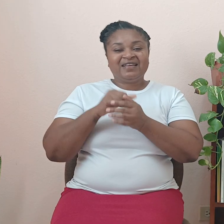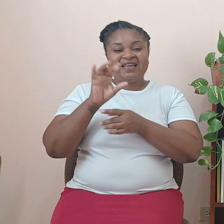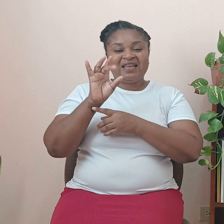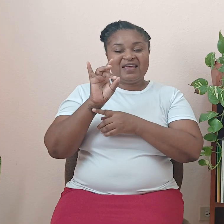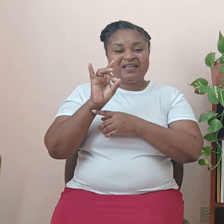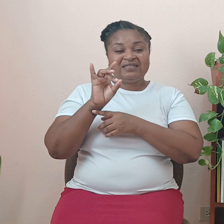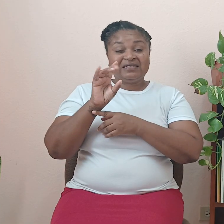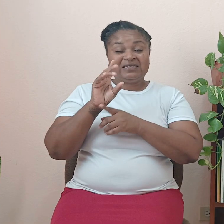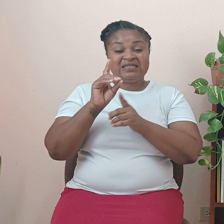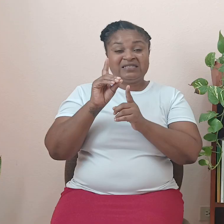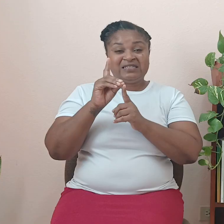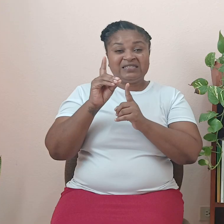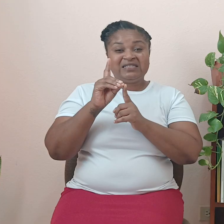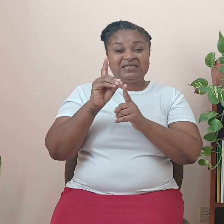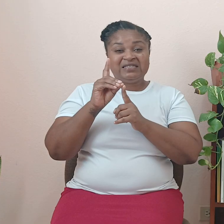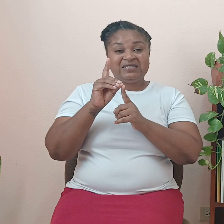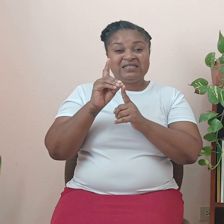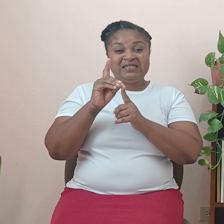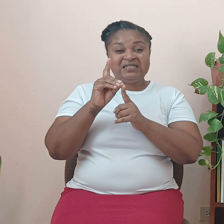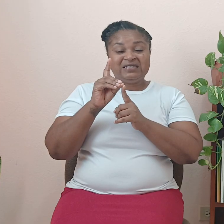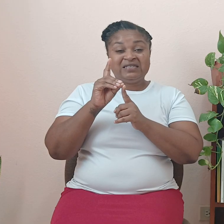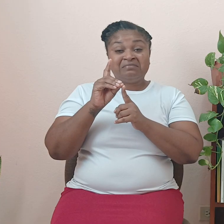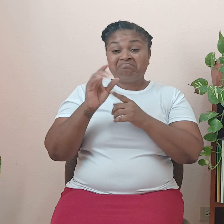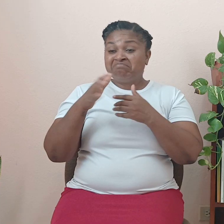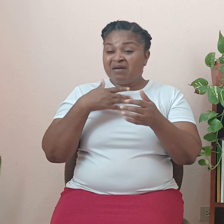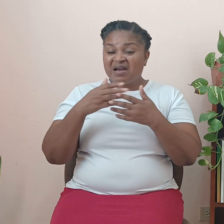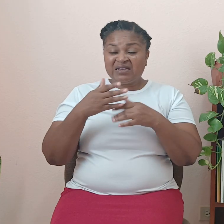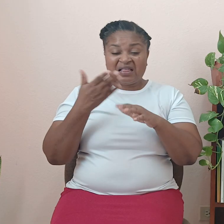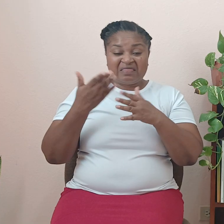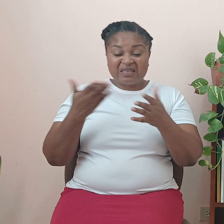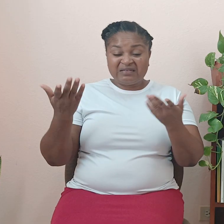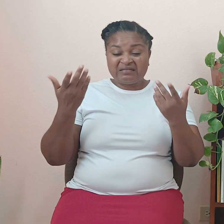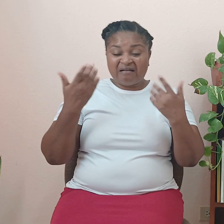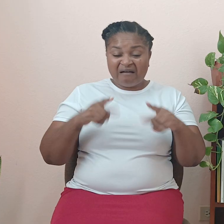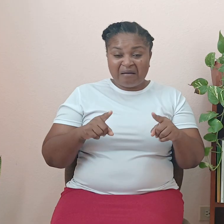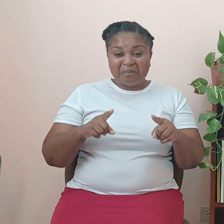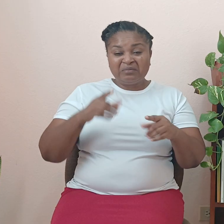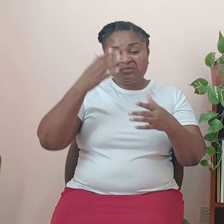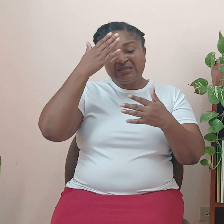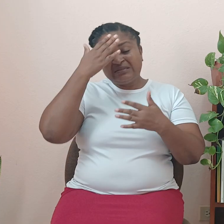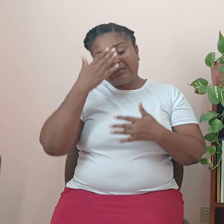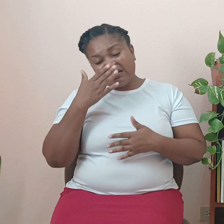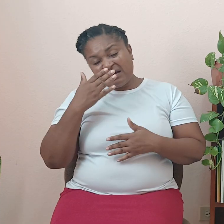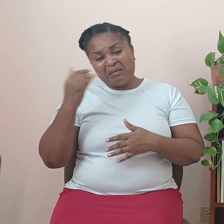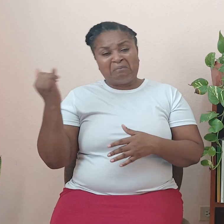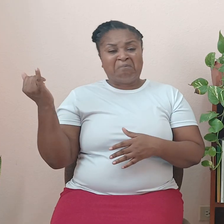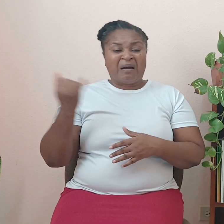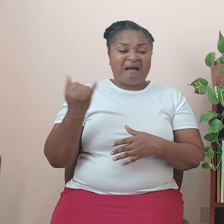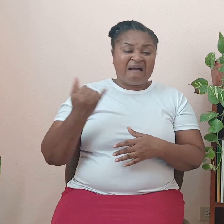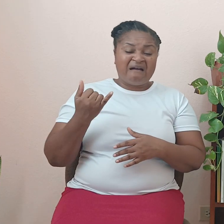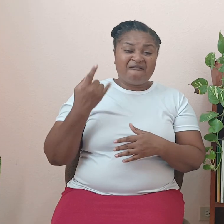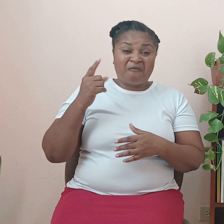8d. Even when things are sad and bad for you and your family.